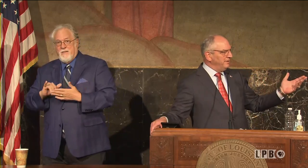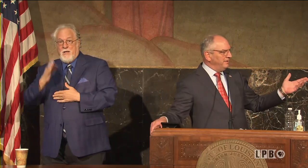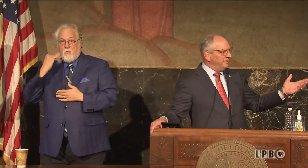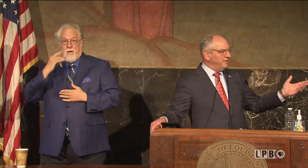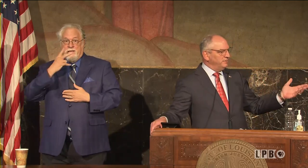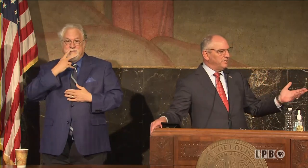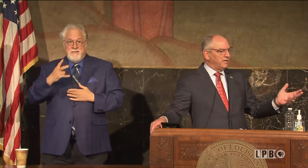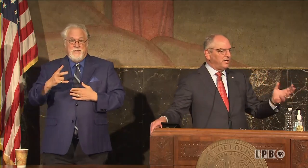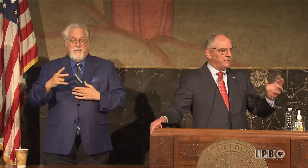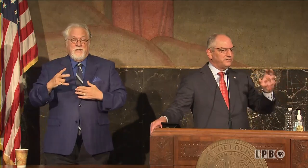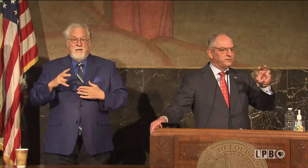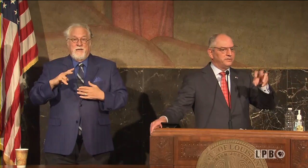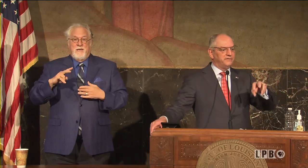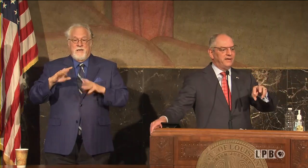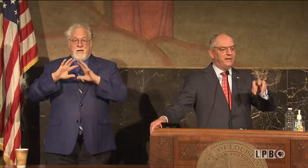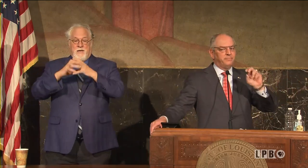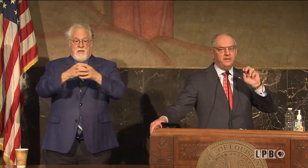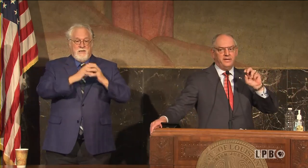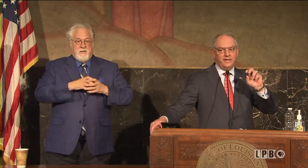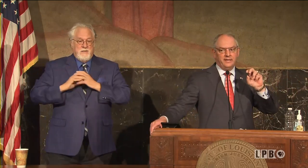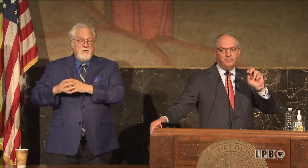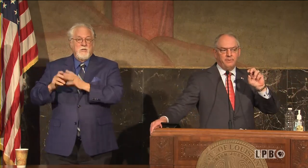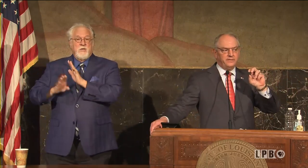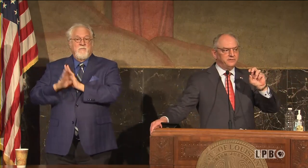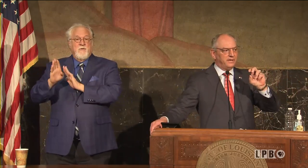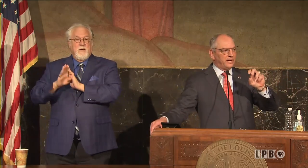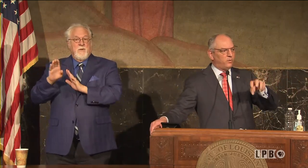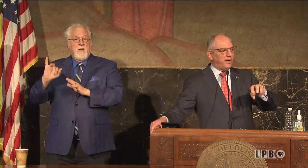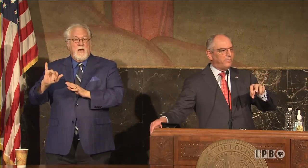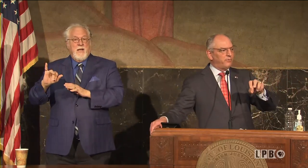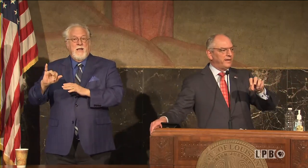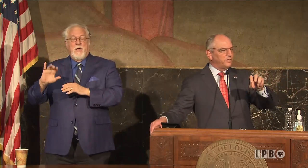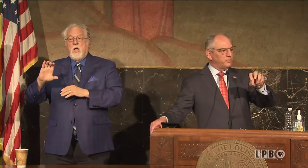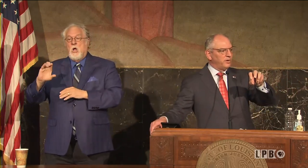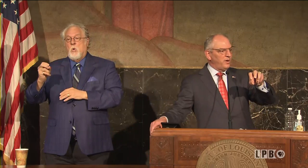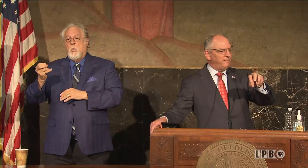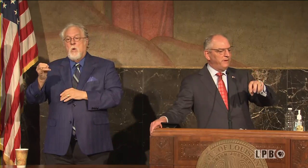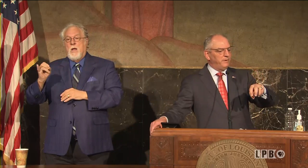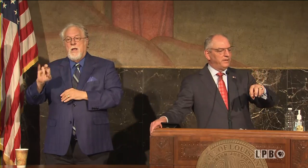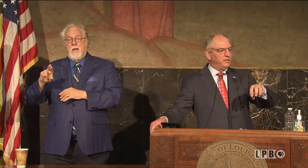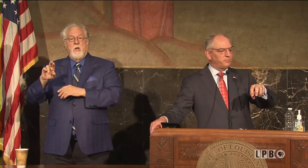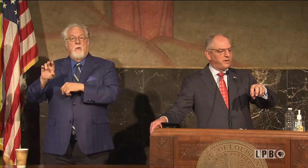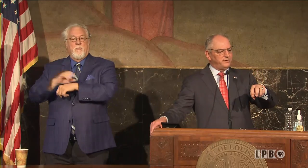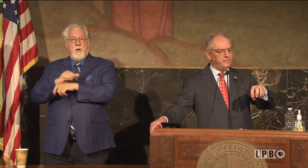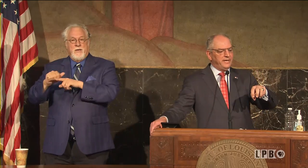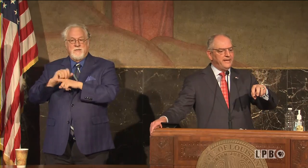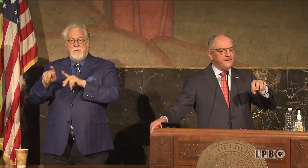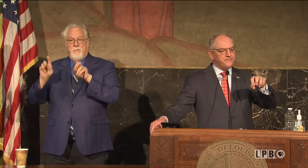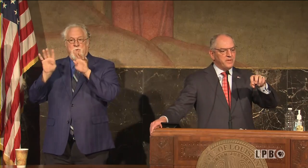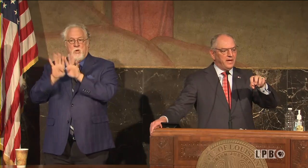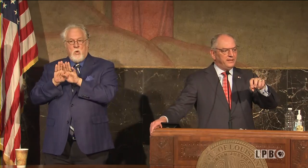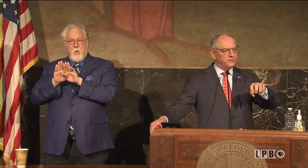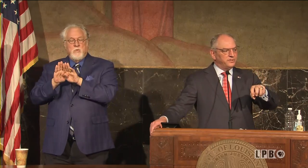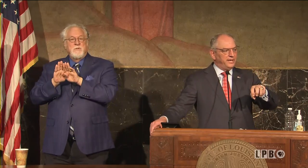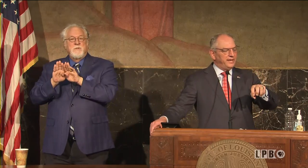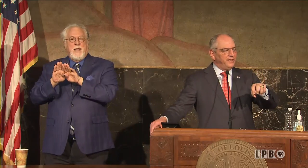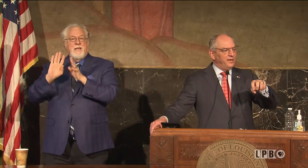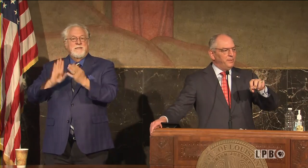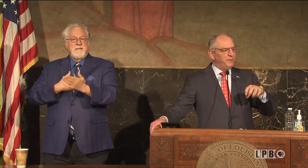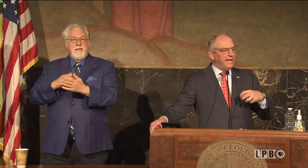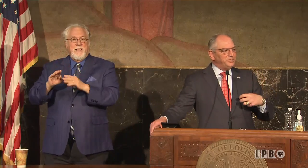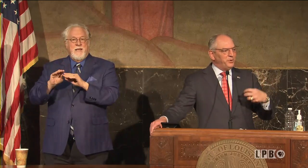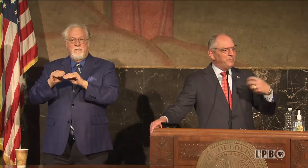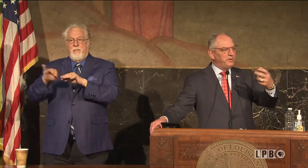those clusters develop in places like choir practice, where you have people in close proximity and they're